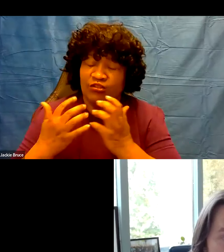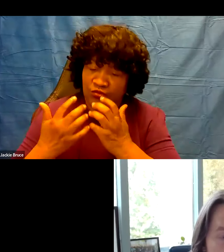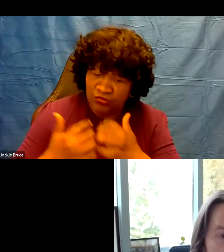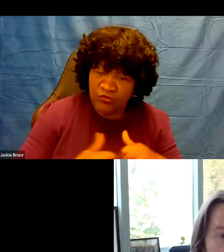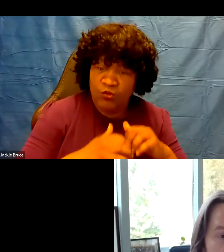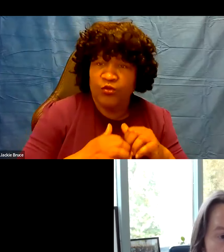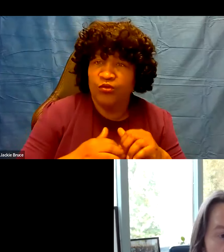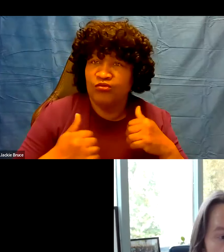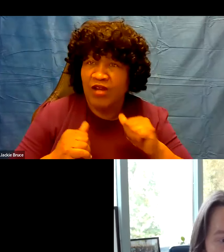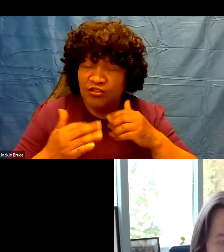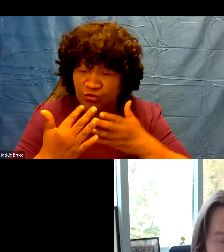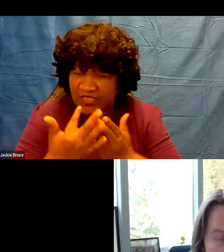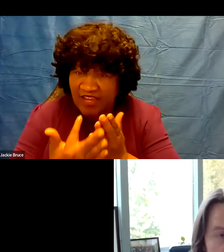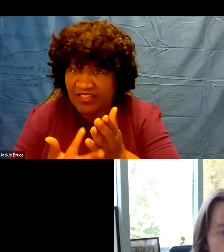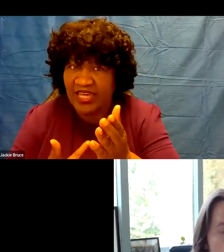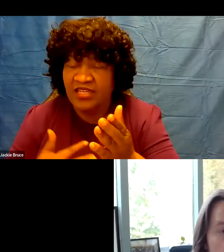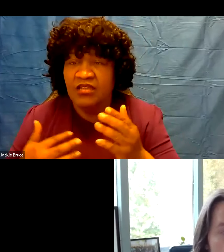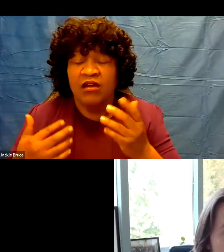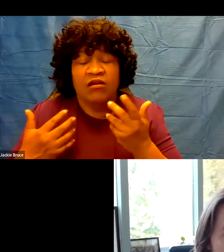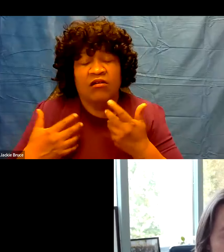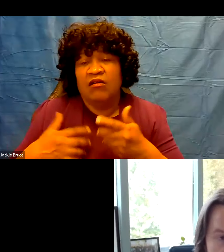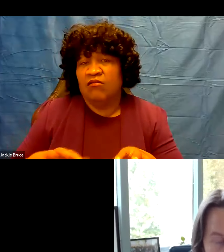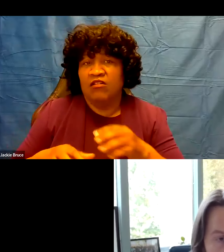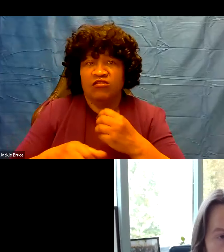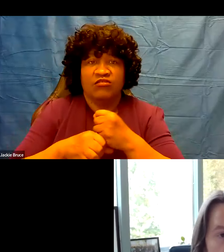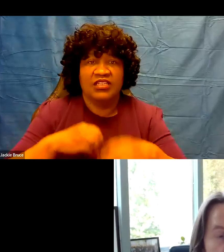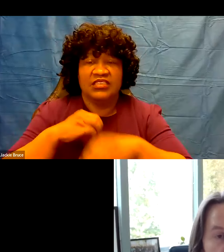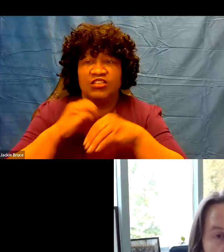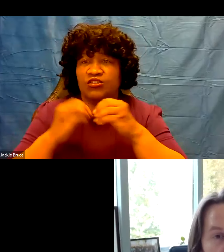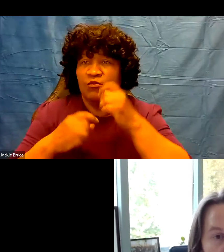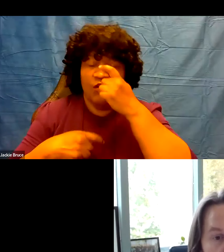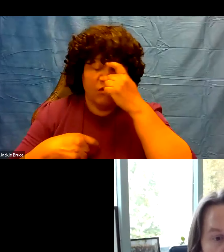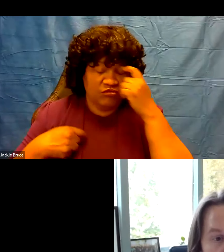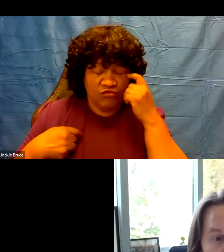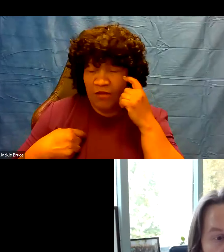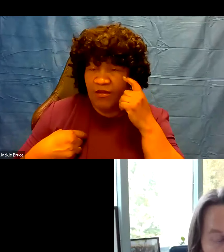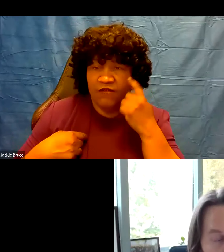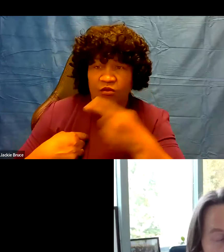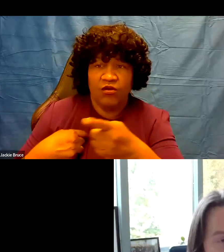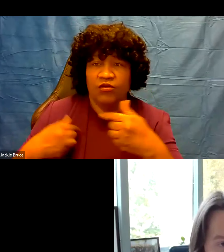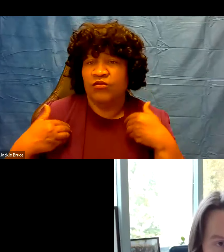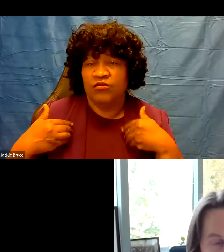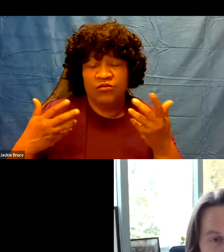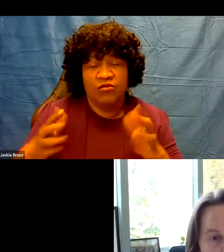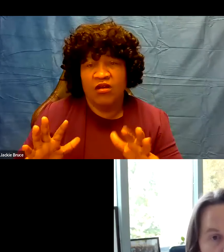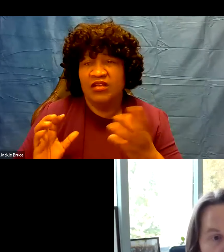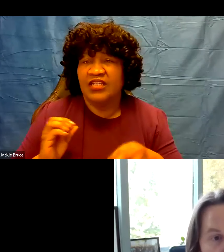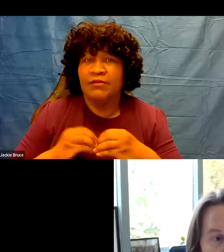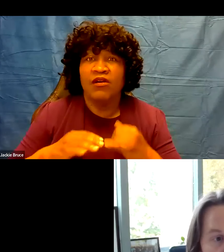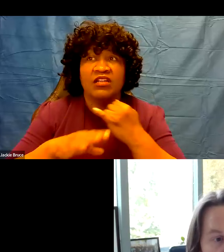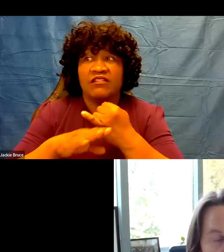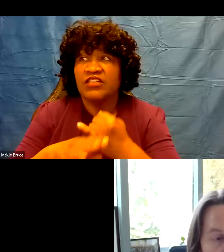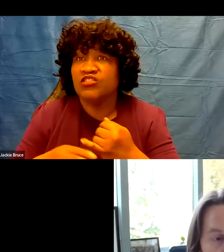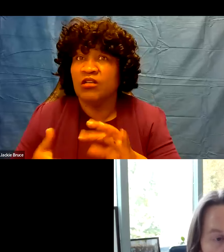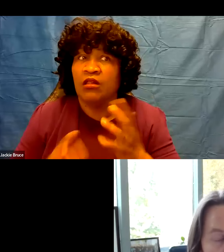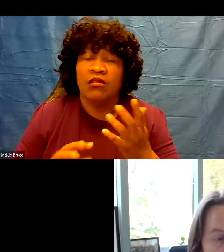navigate, because the last thing we want to do is create additional trauma through any intervention